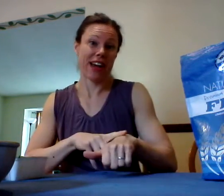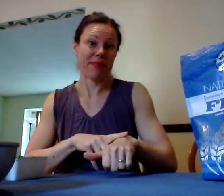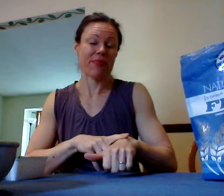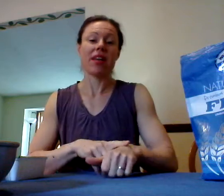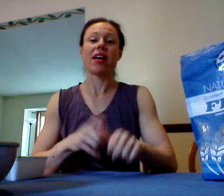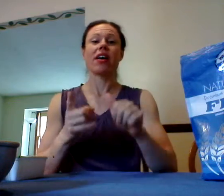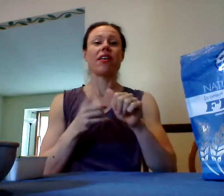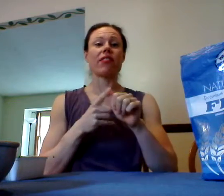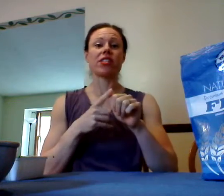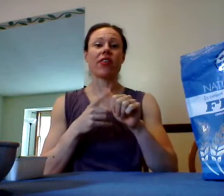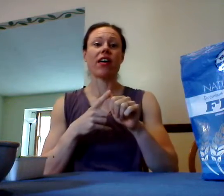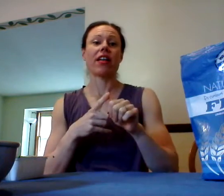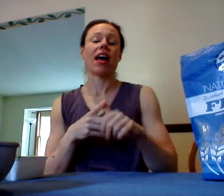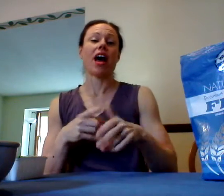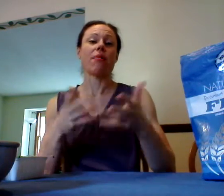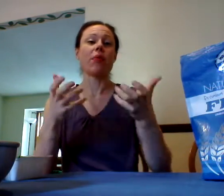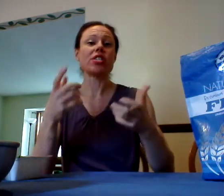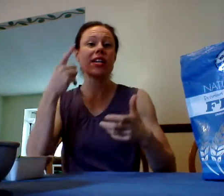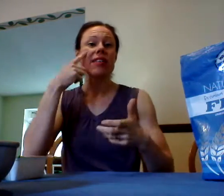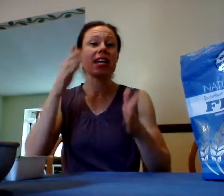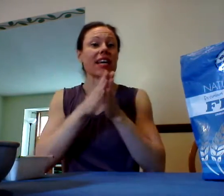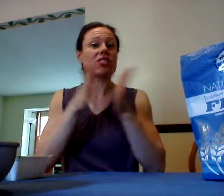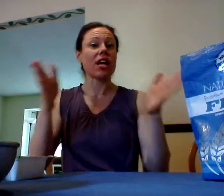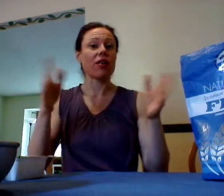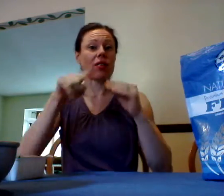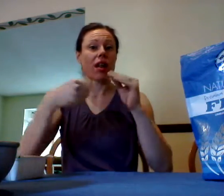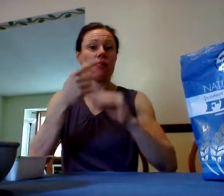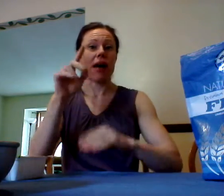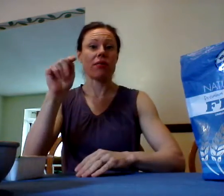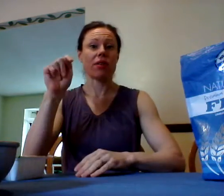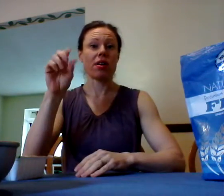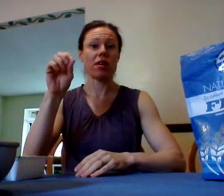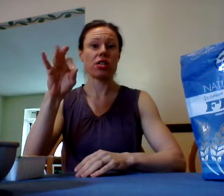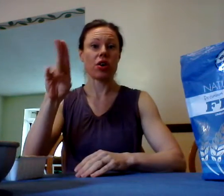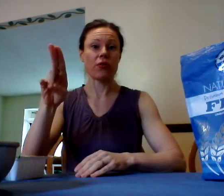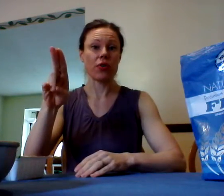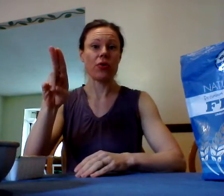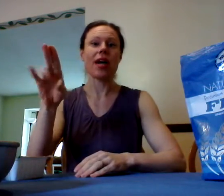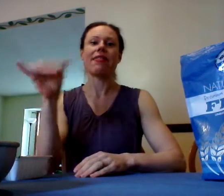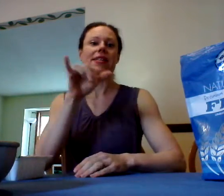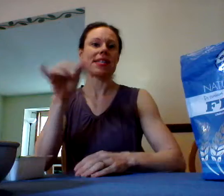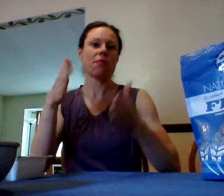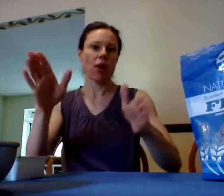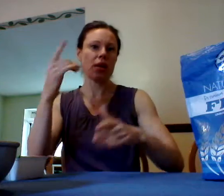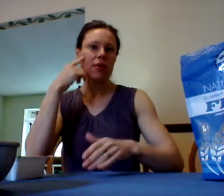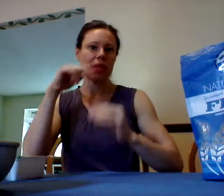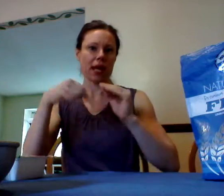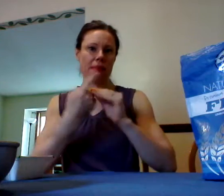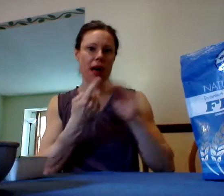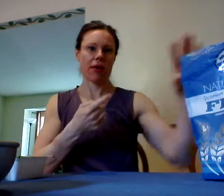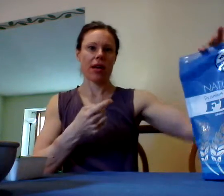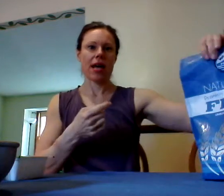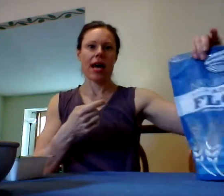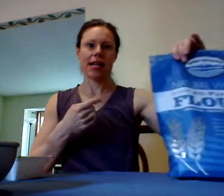time. First of all, I want you to think in general about tofu the same way you would think about a